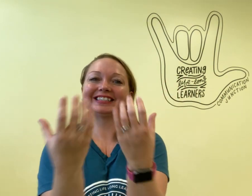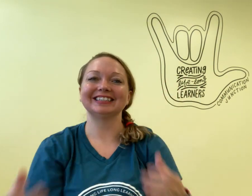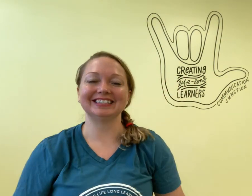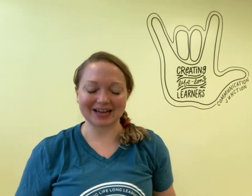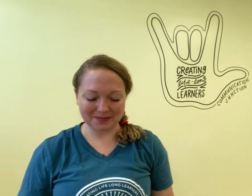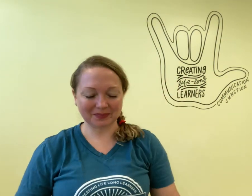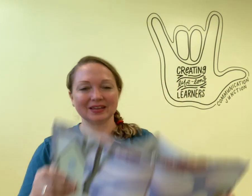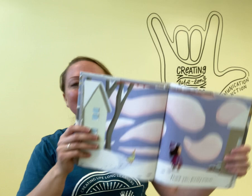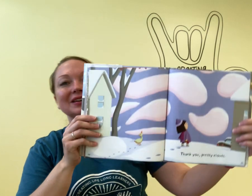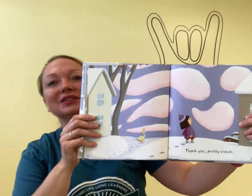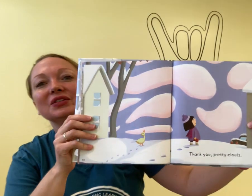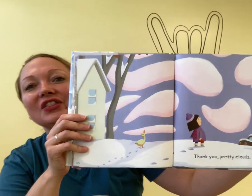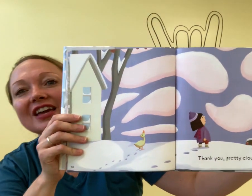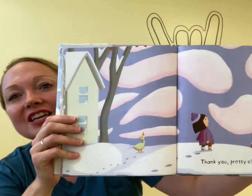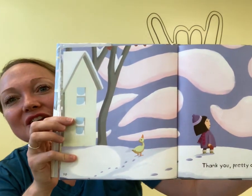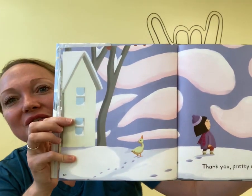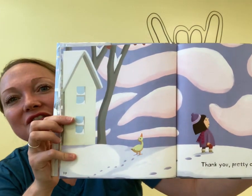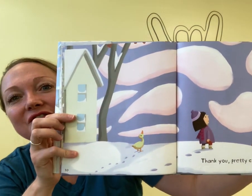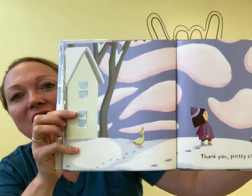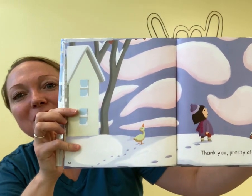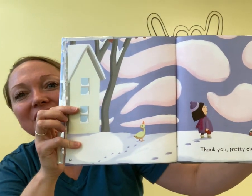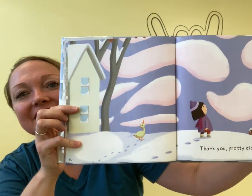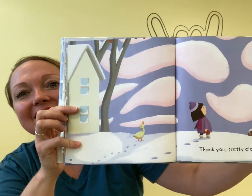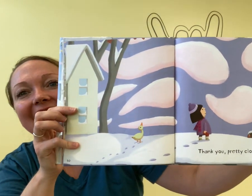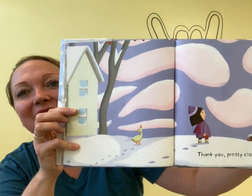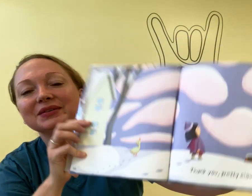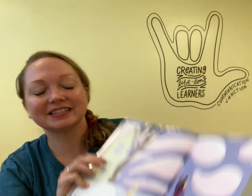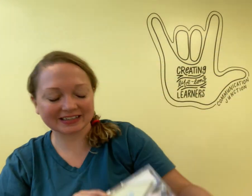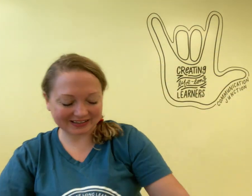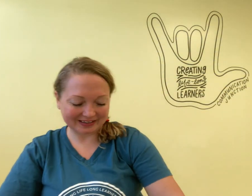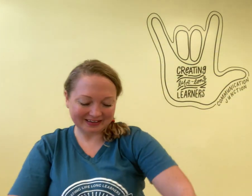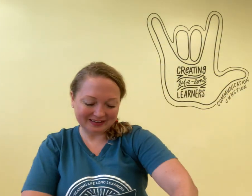job. So thank you for pretty clouds.